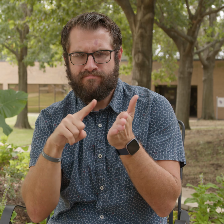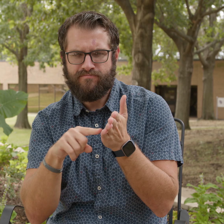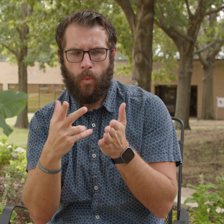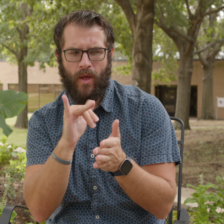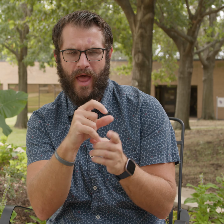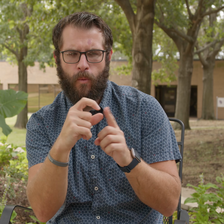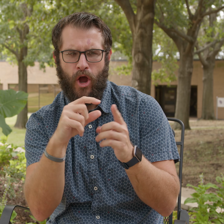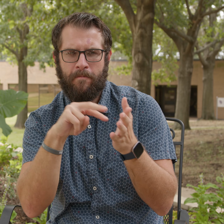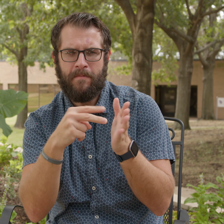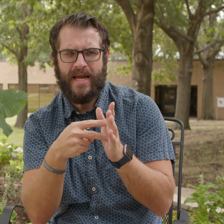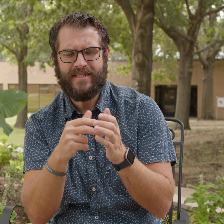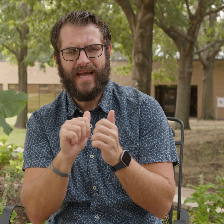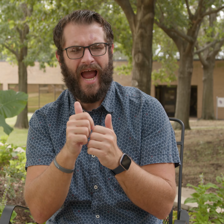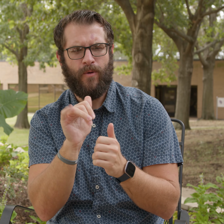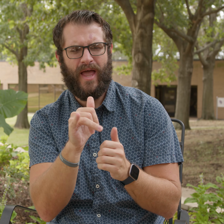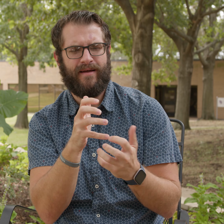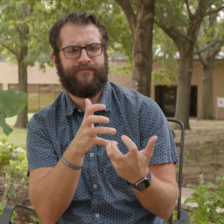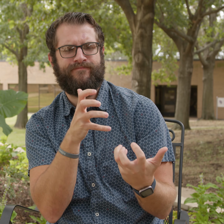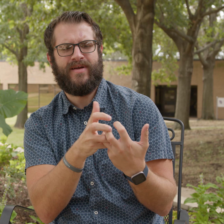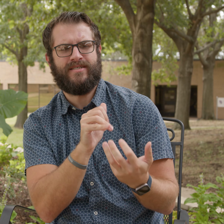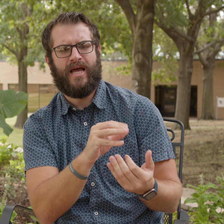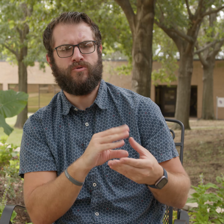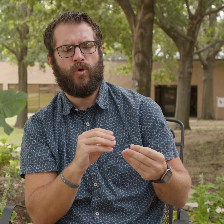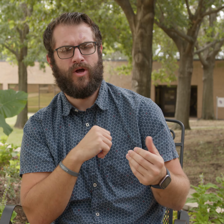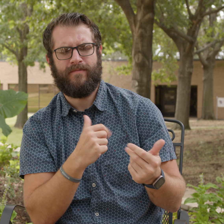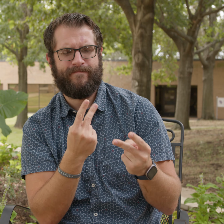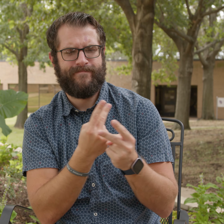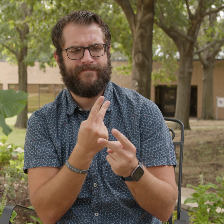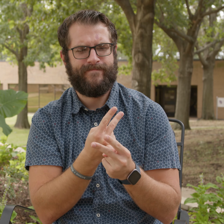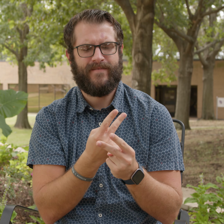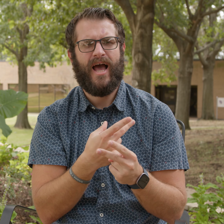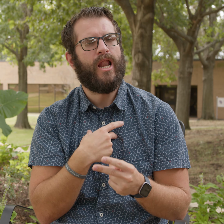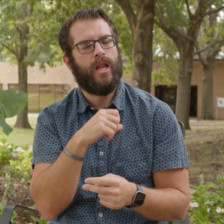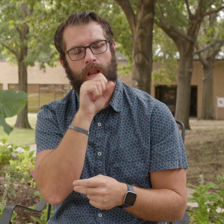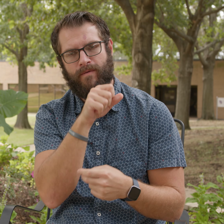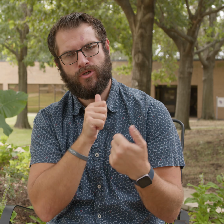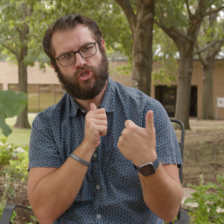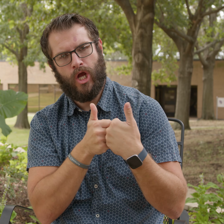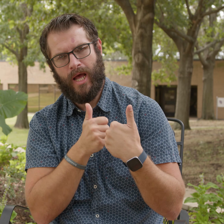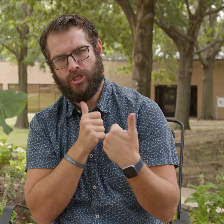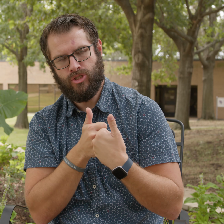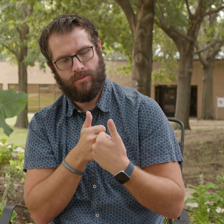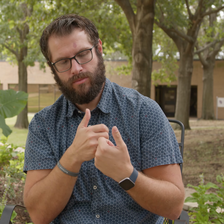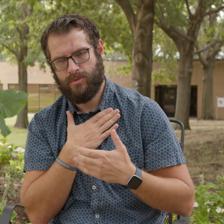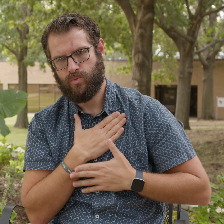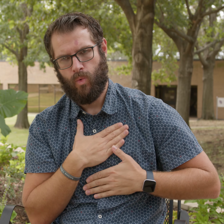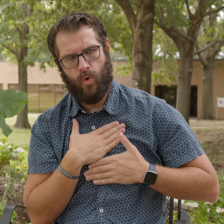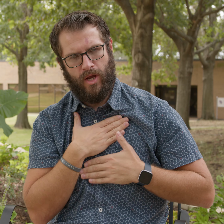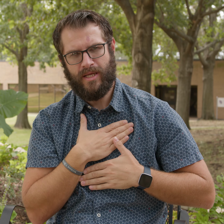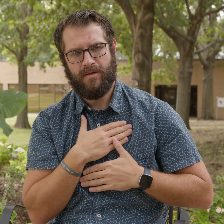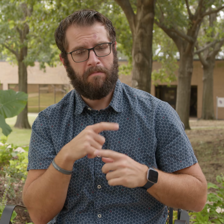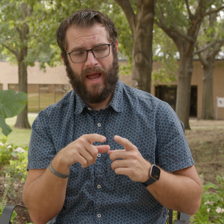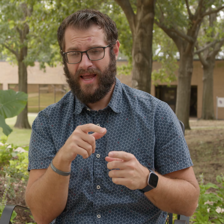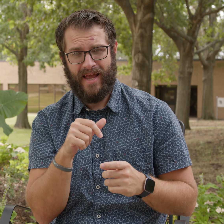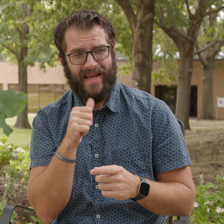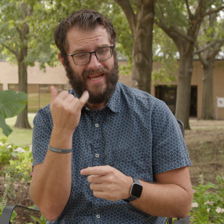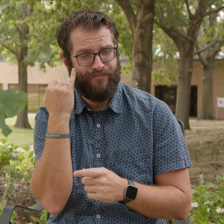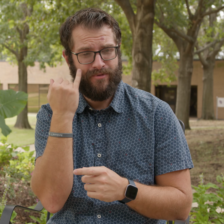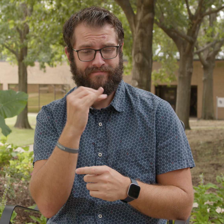This happens sometimes, but not always. When I use the ASLV, it helps me dig deeper into the words, figure out the context and the meaning of the